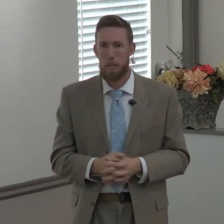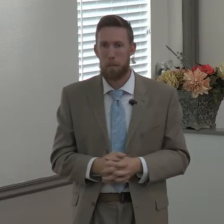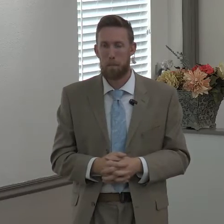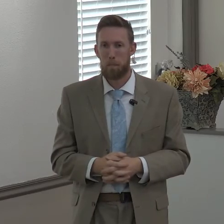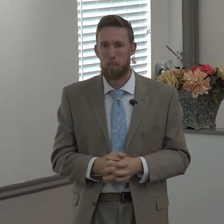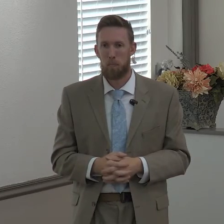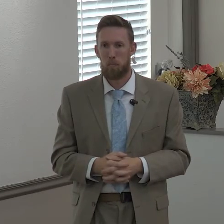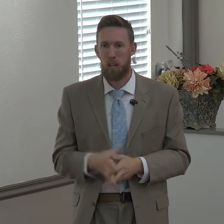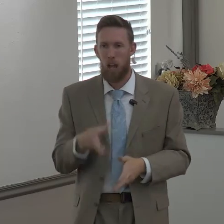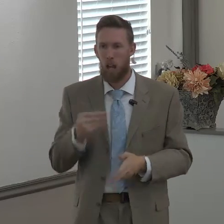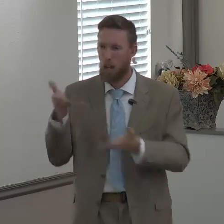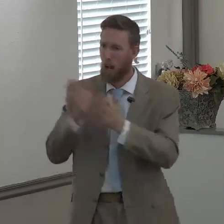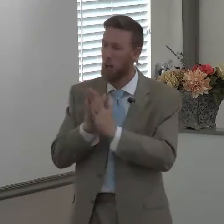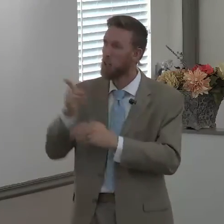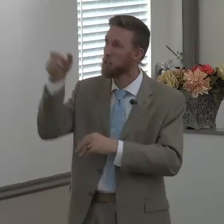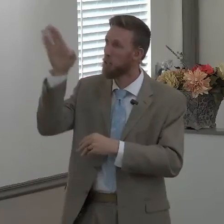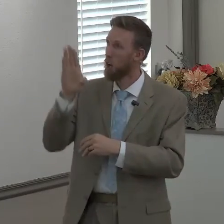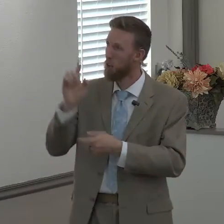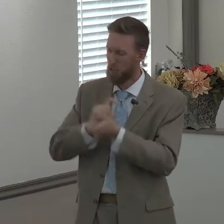Humble yourself.